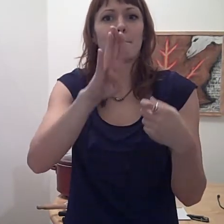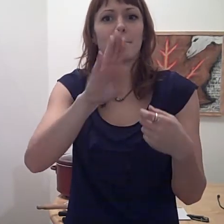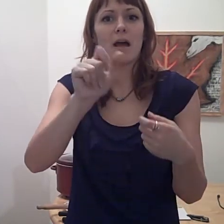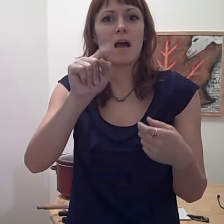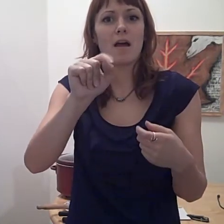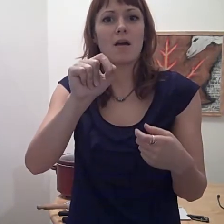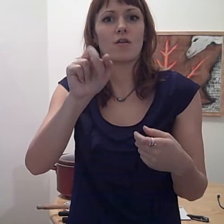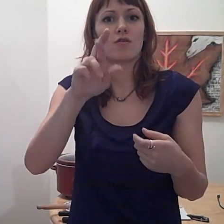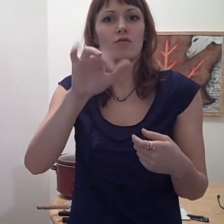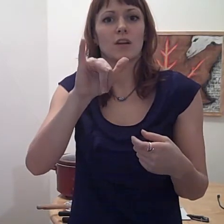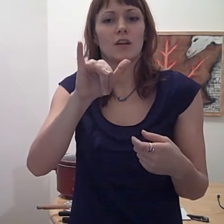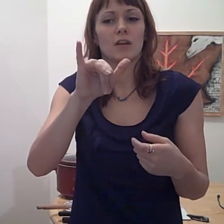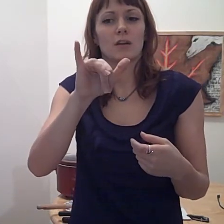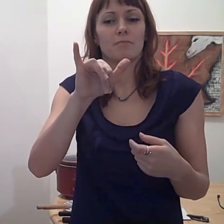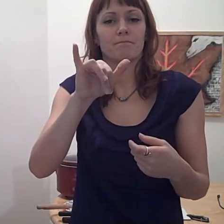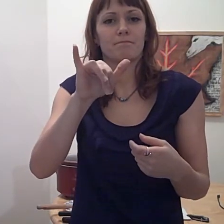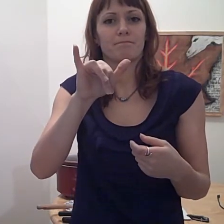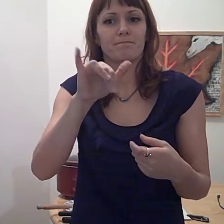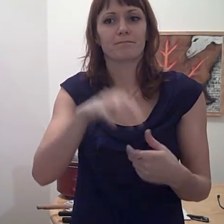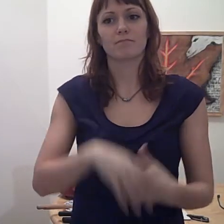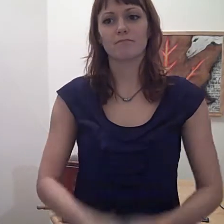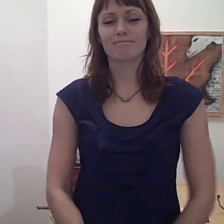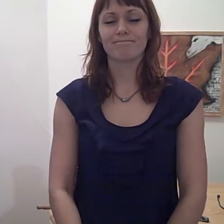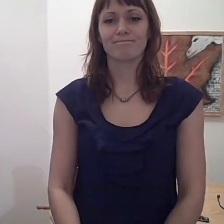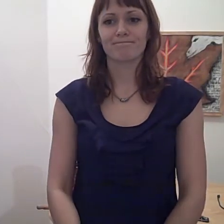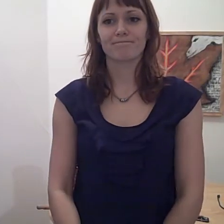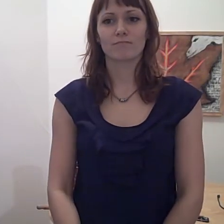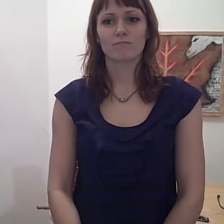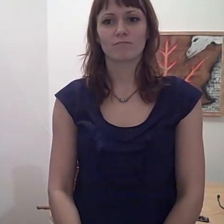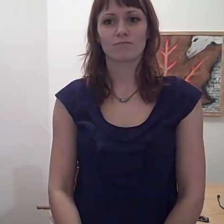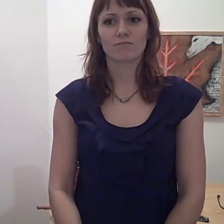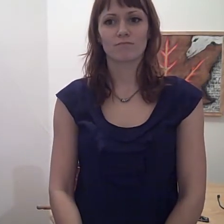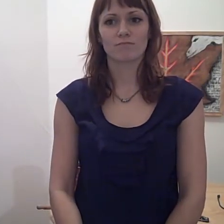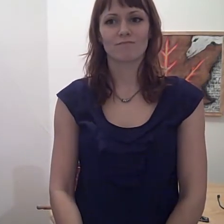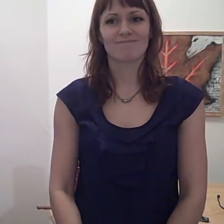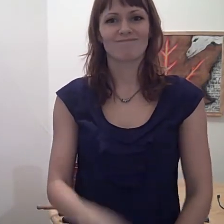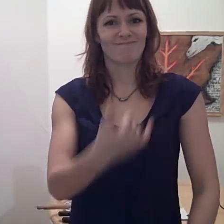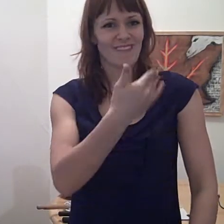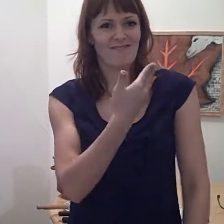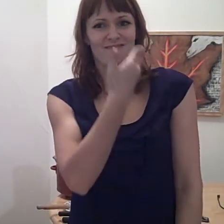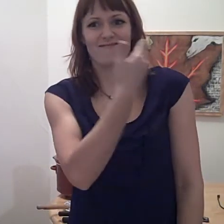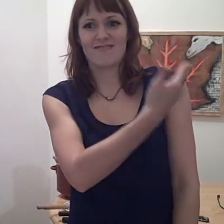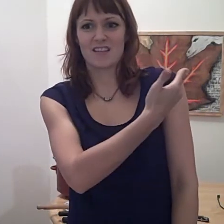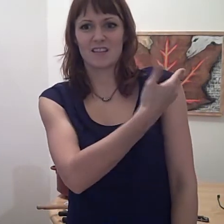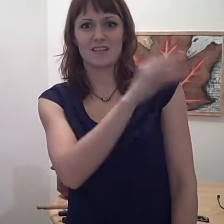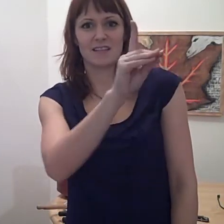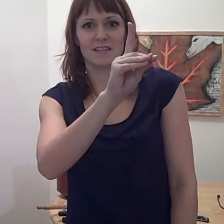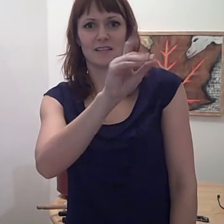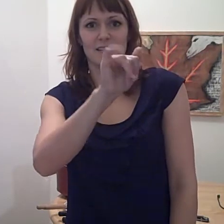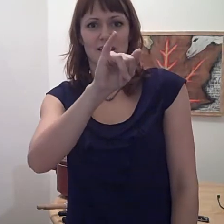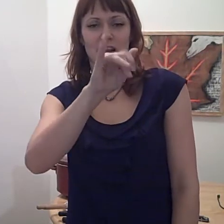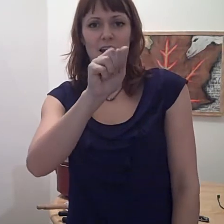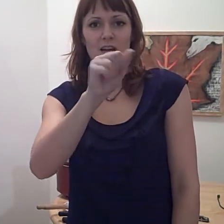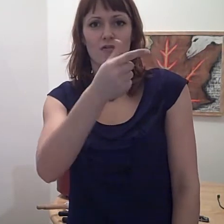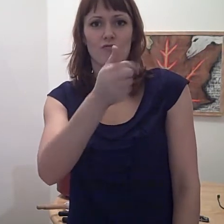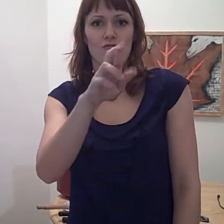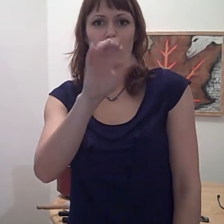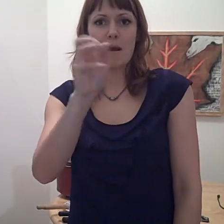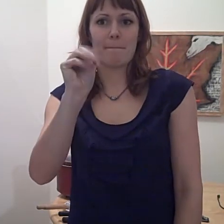University of Texas at Dallas, and we gave them this diagram. It was in actually a diner outside Dallas-Fort Worth Airport. We said, could you